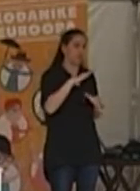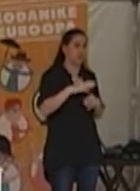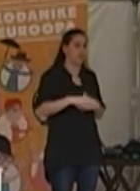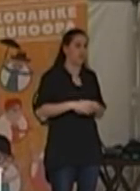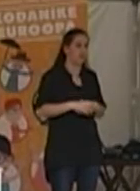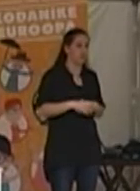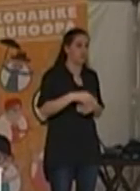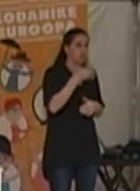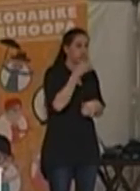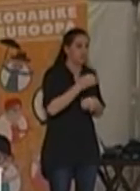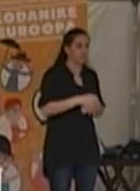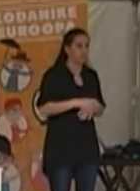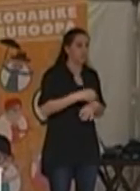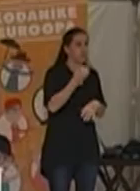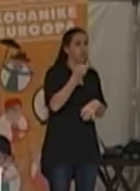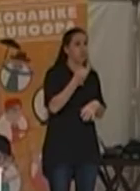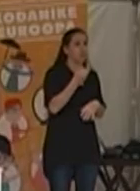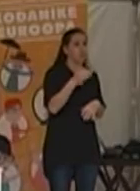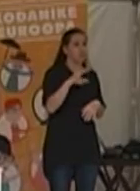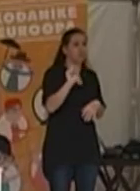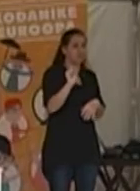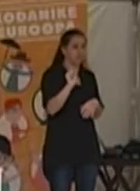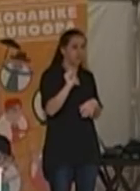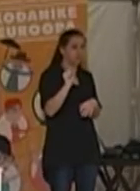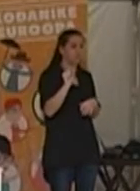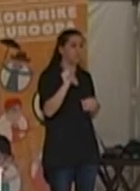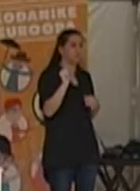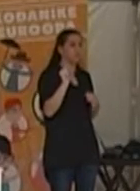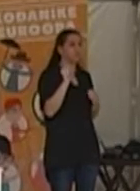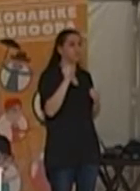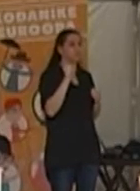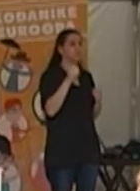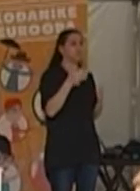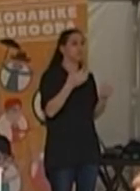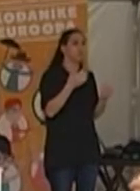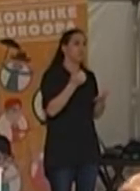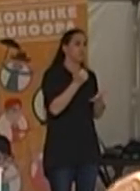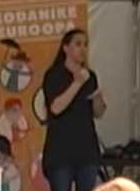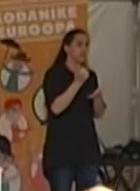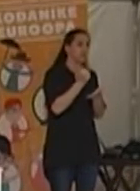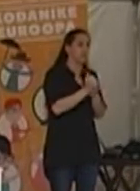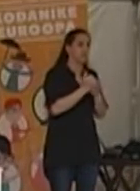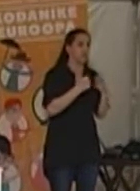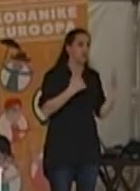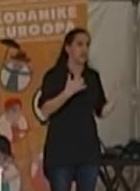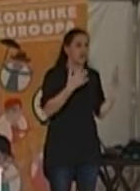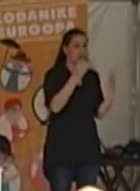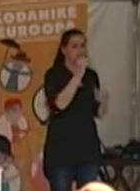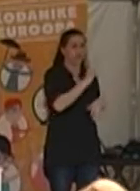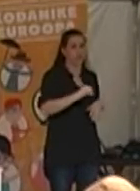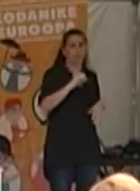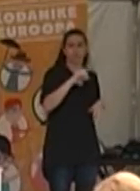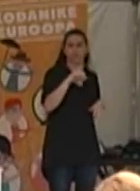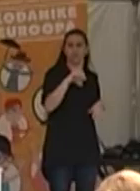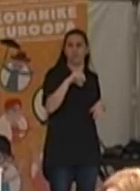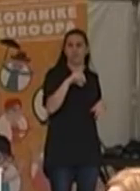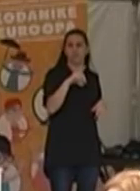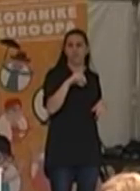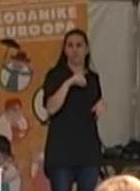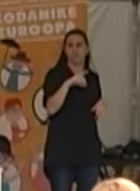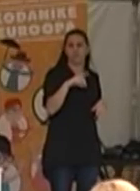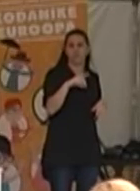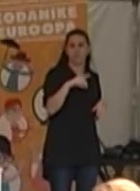In the US, in Western Europe, in Central and Eastern Europe, you know, debate has shifted quite strongly.